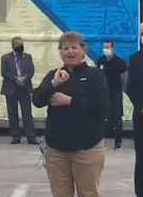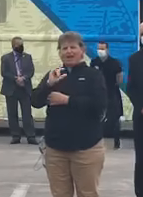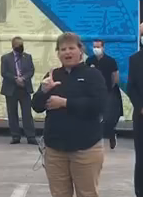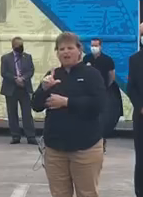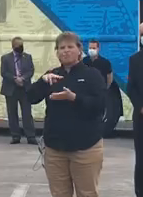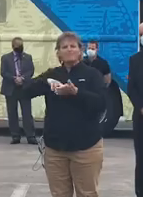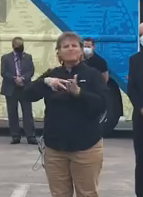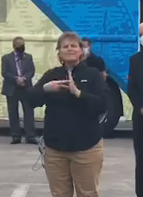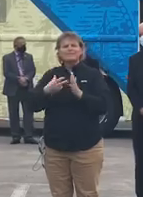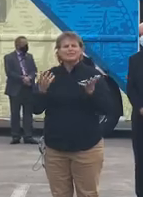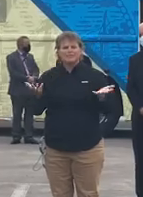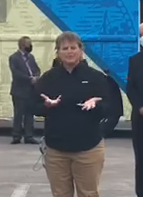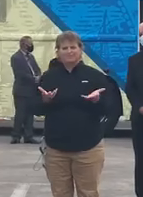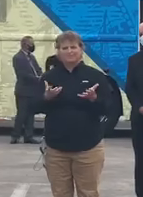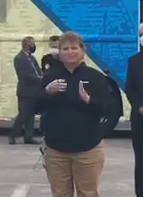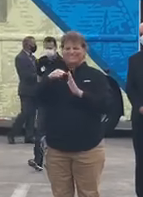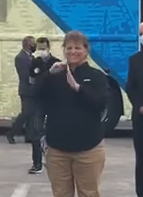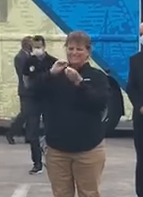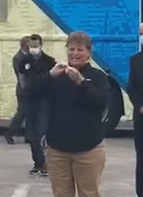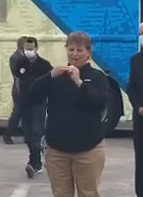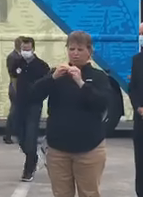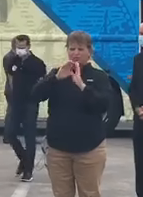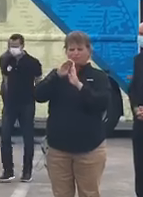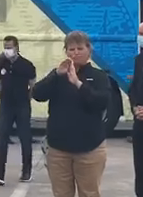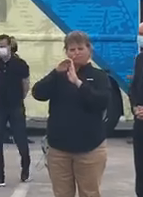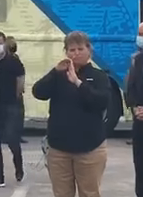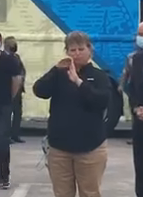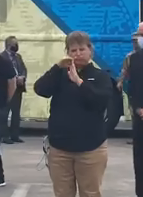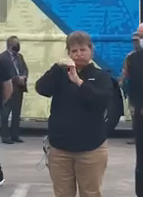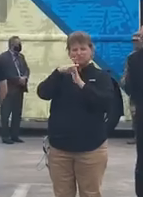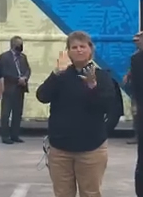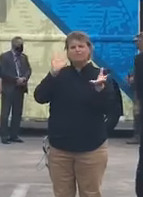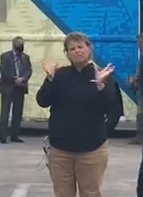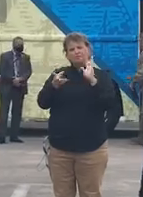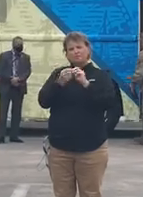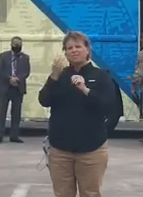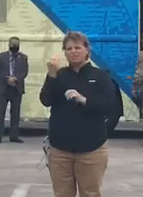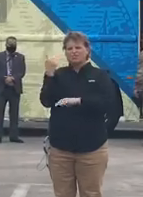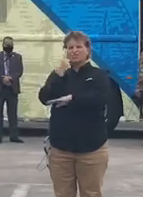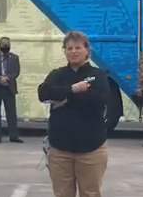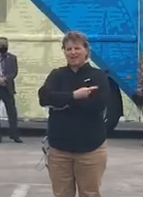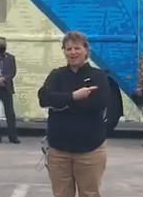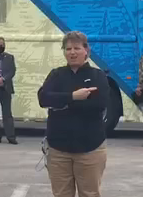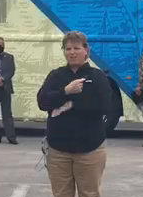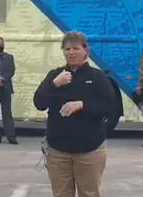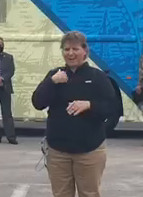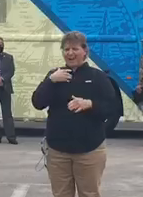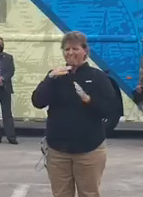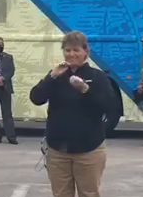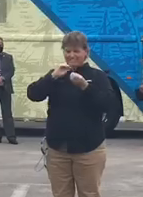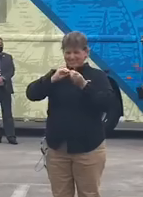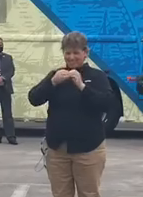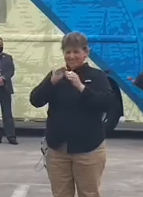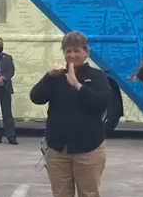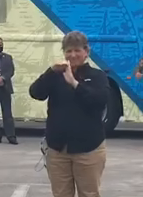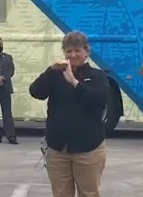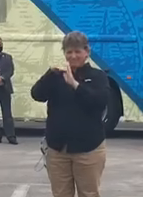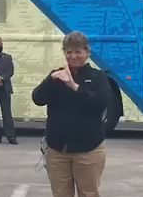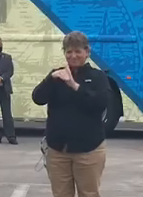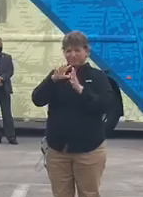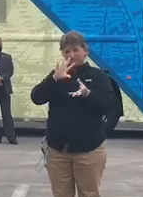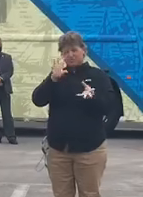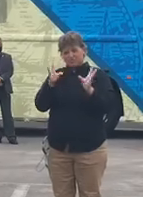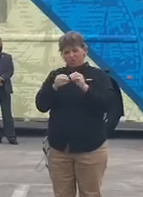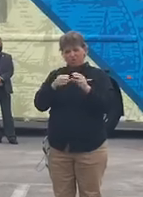indicator, decline for 14 days, a decline in either total cases positive or case